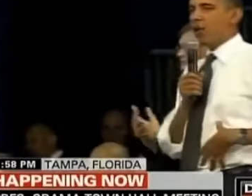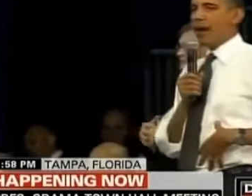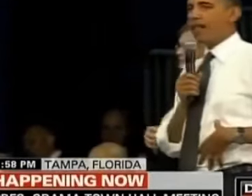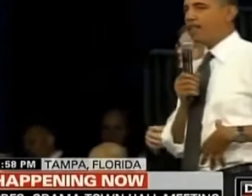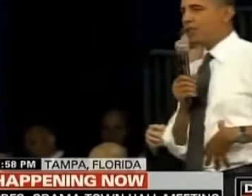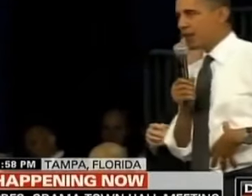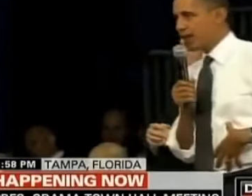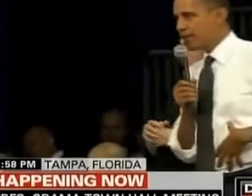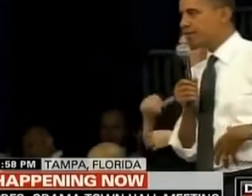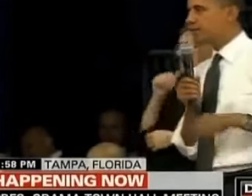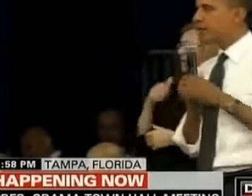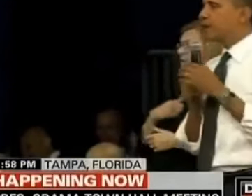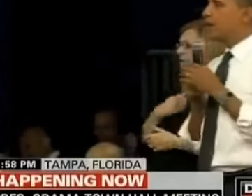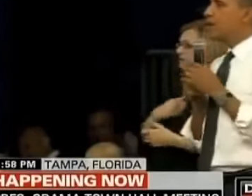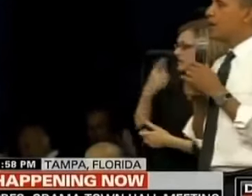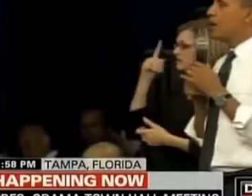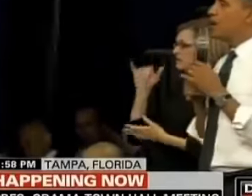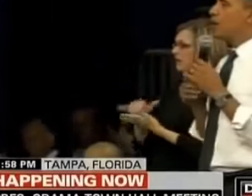So I make no apologies for that.